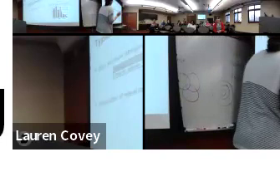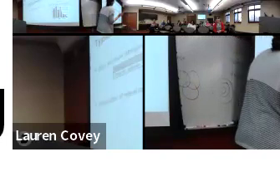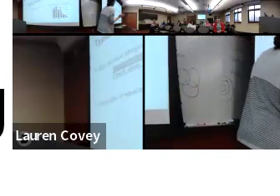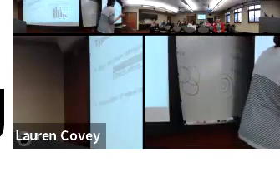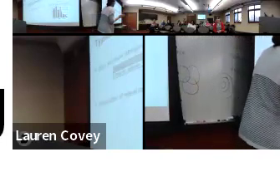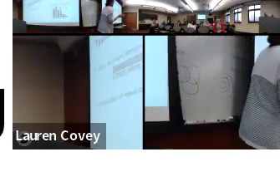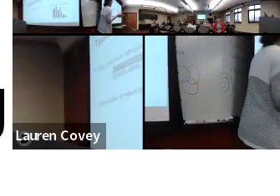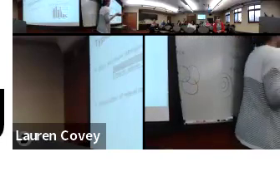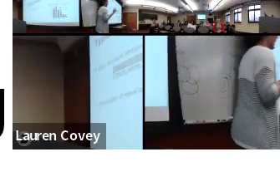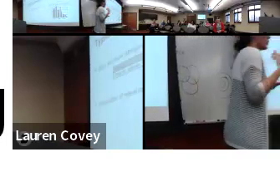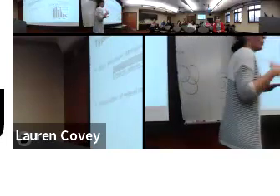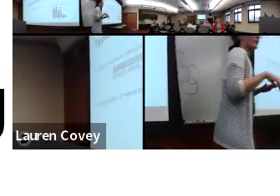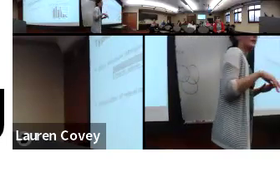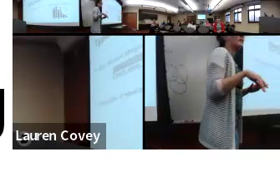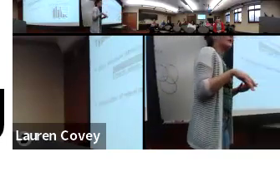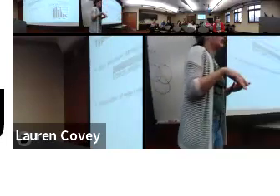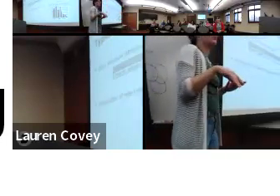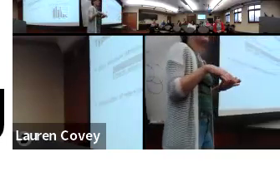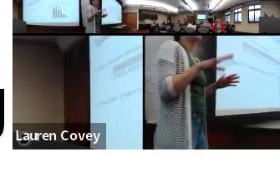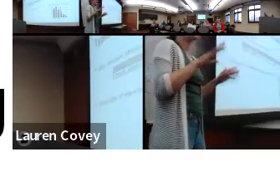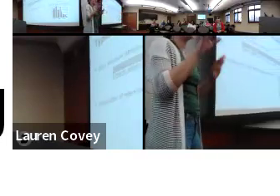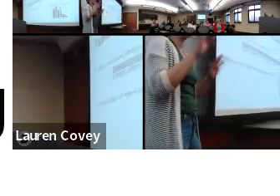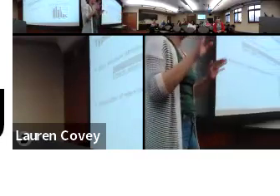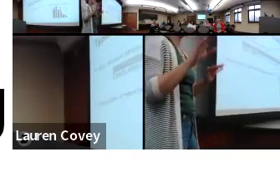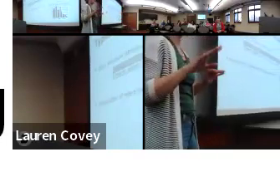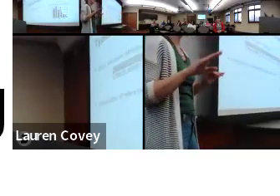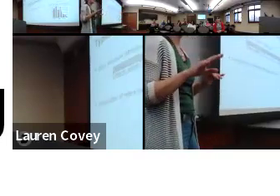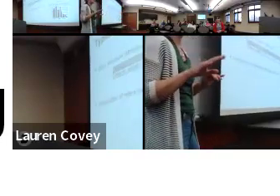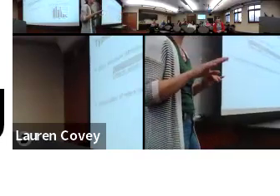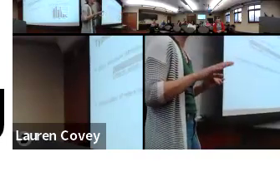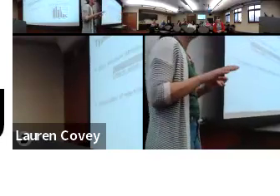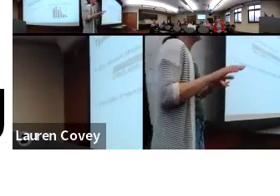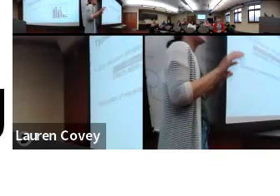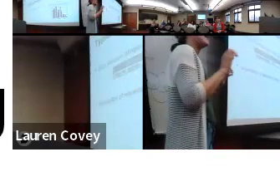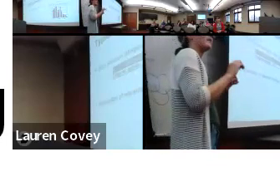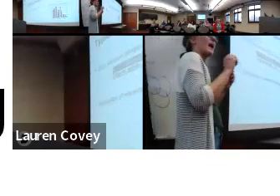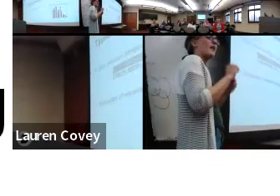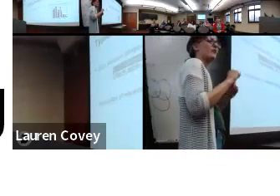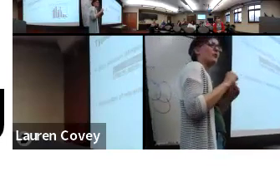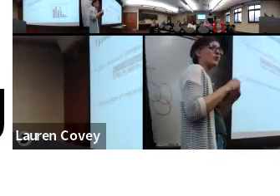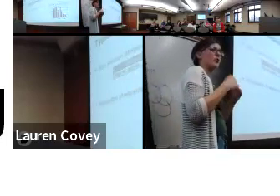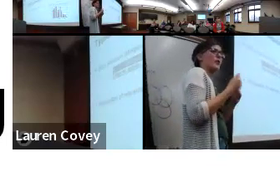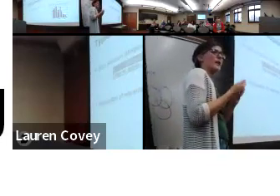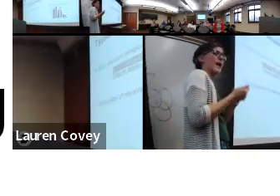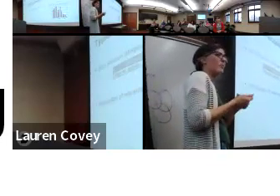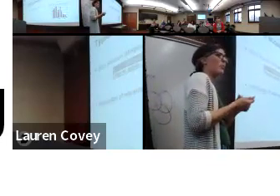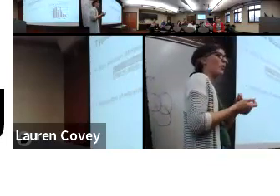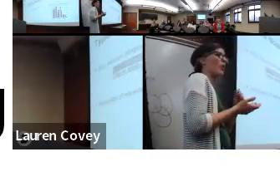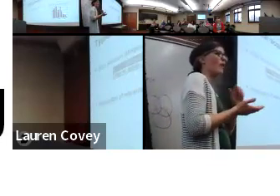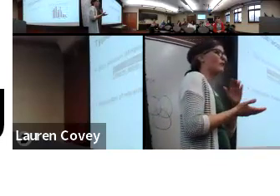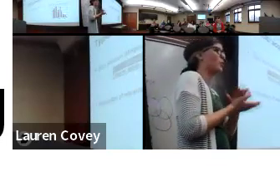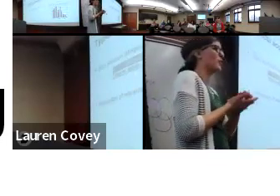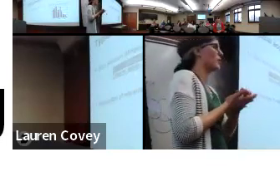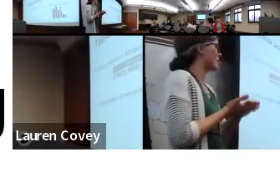So what we know from prior work is that children are not good at either of these things initially. Even after children are